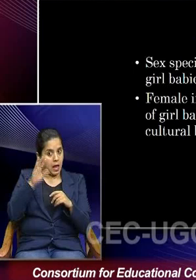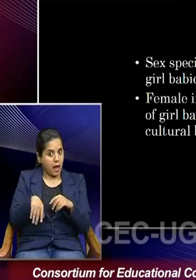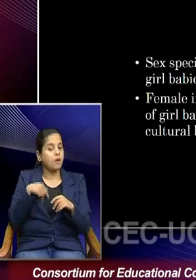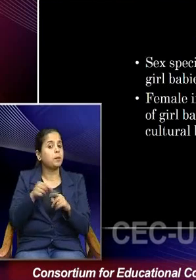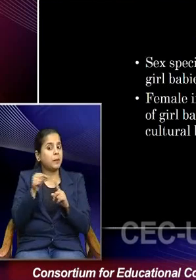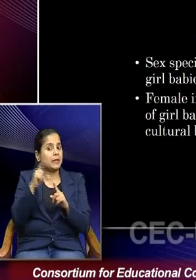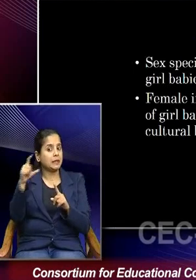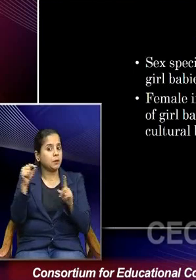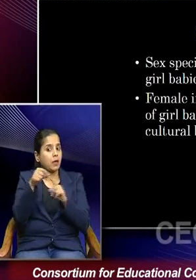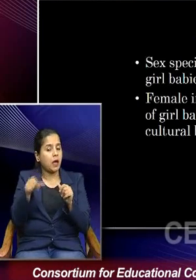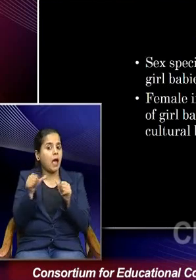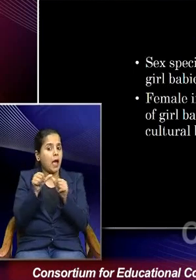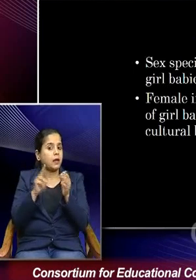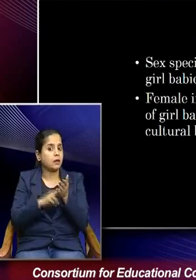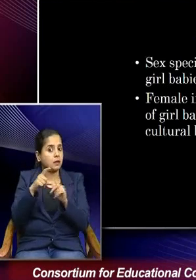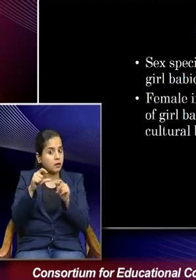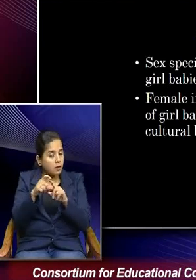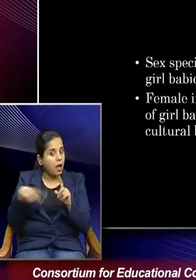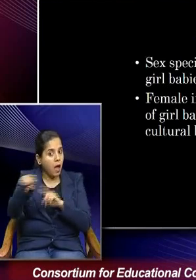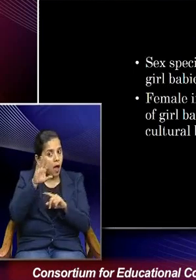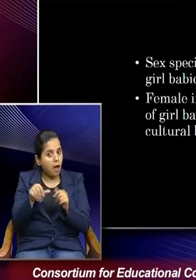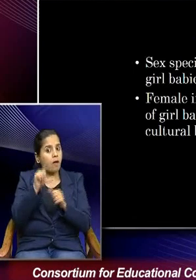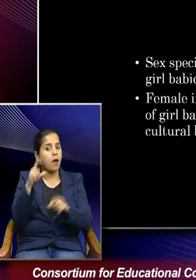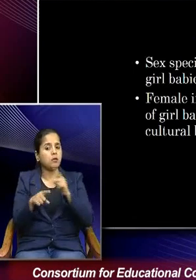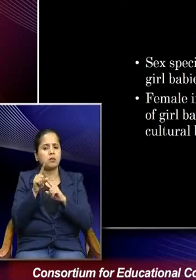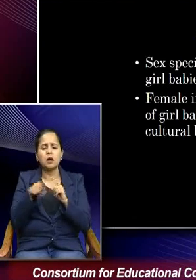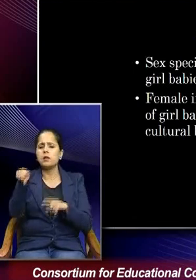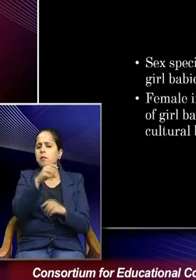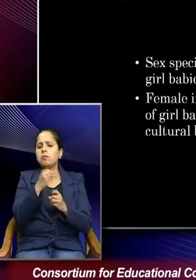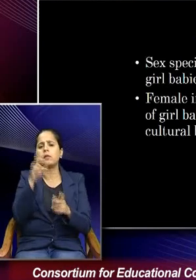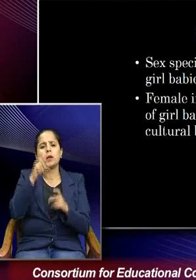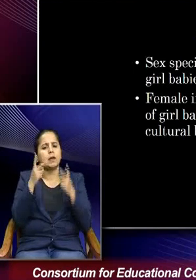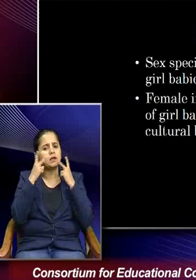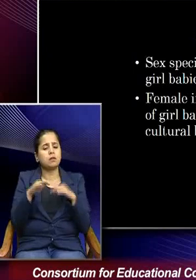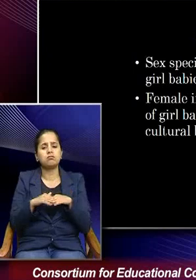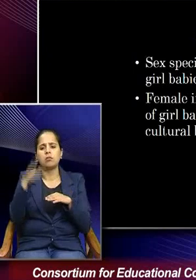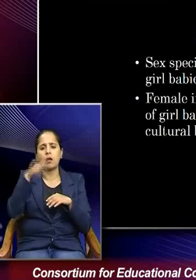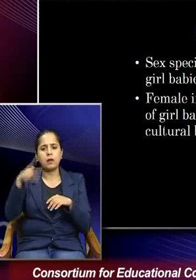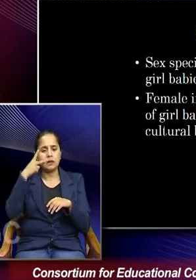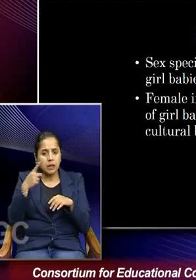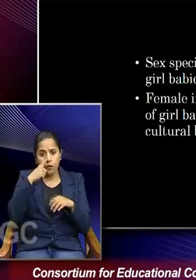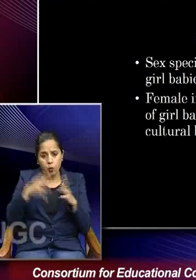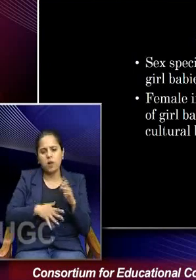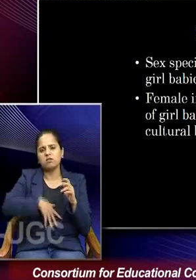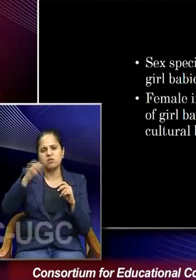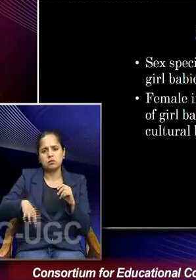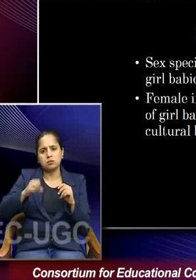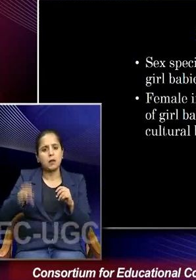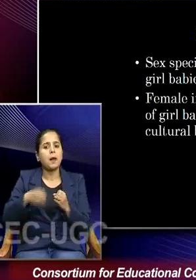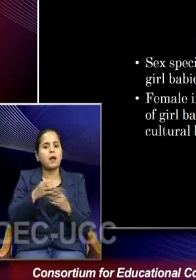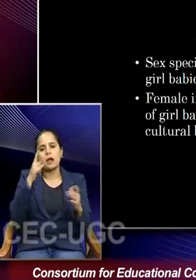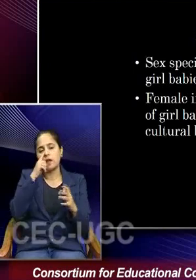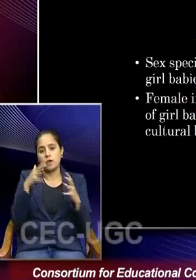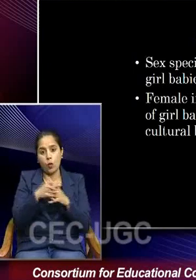in the country, but despite that, sex selection abortions are very high. That leads to the killing of the